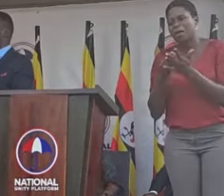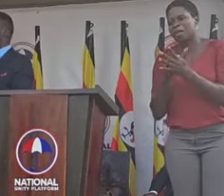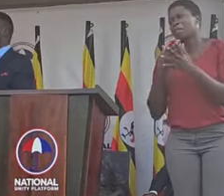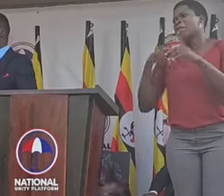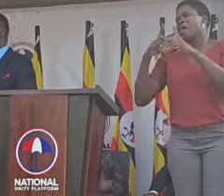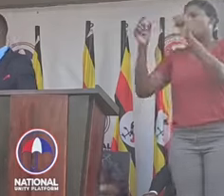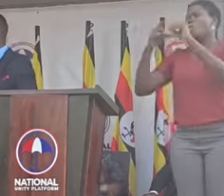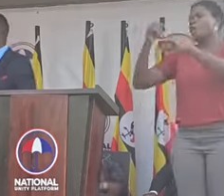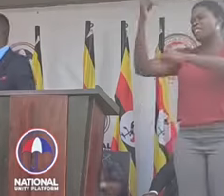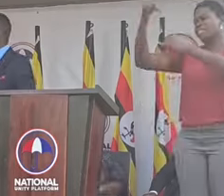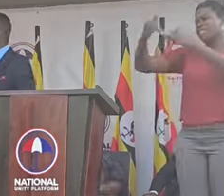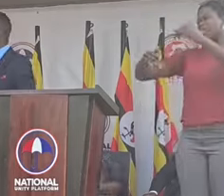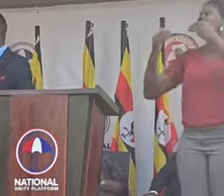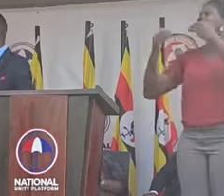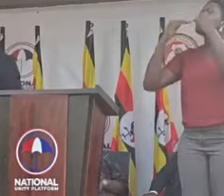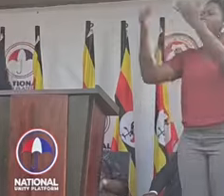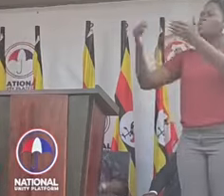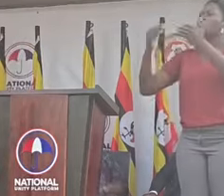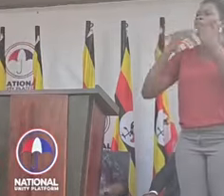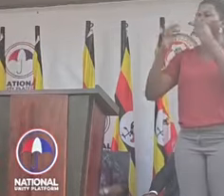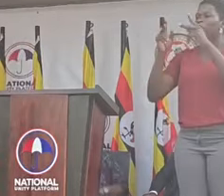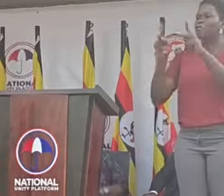wano. Mwebale nnyo, mwebale ddala.